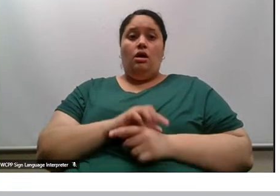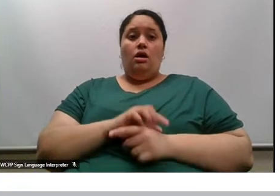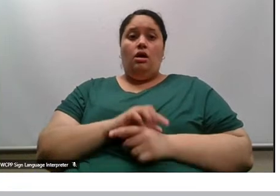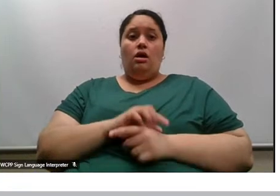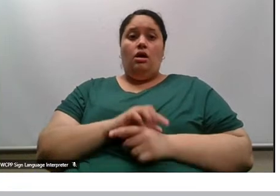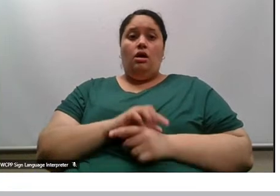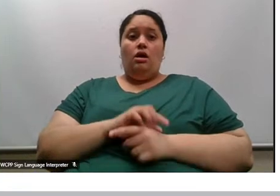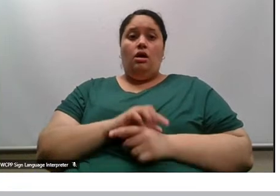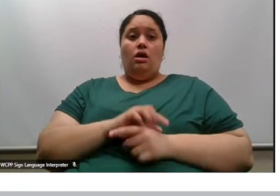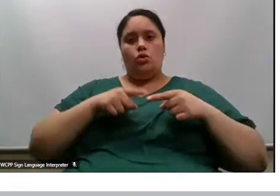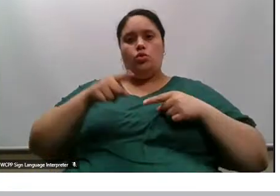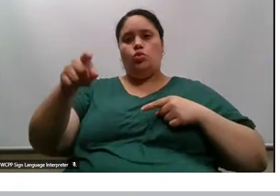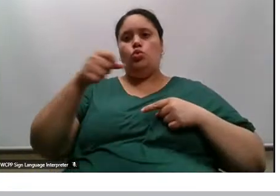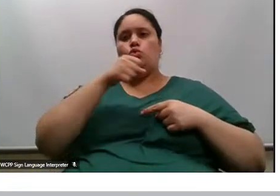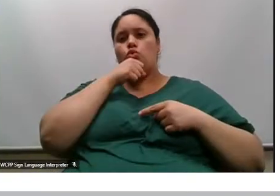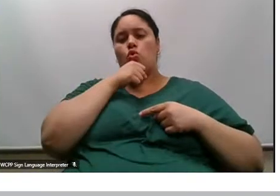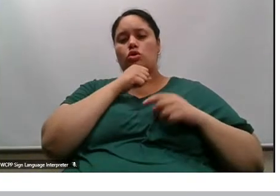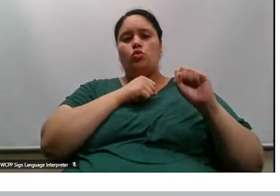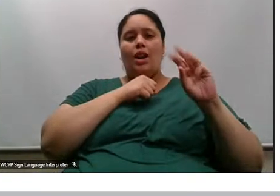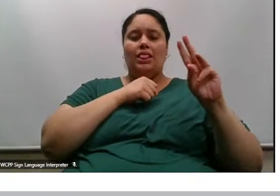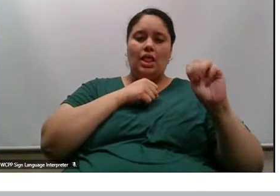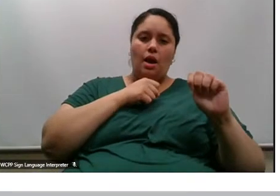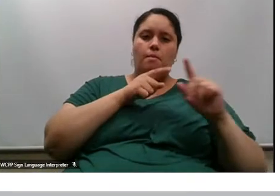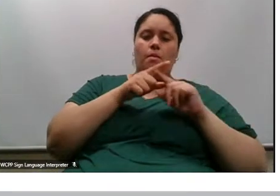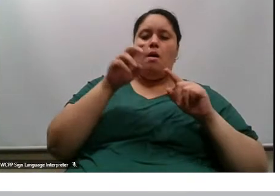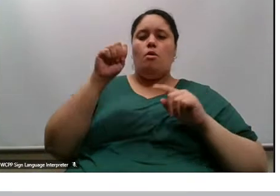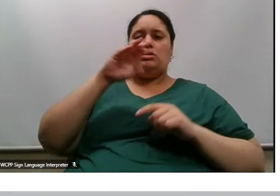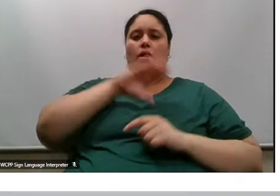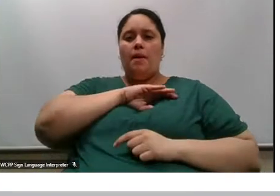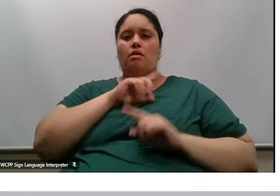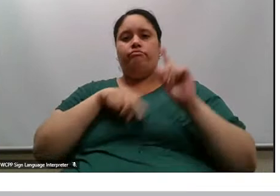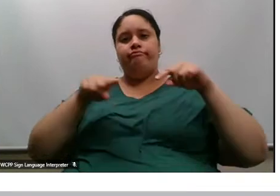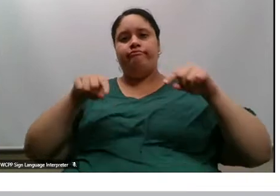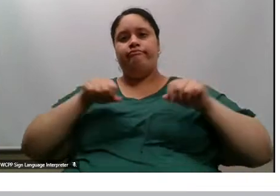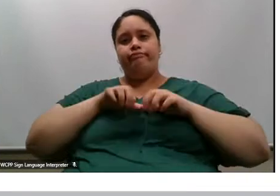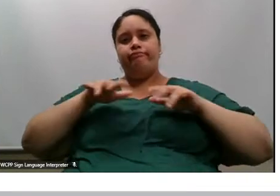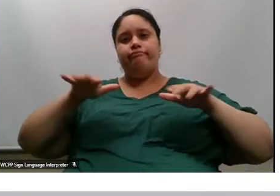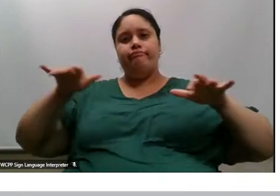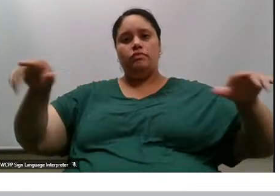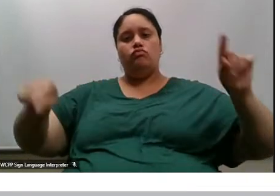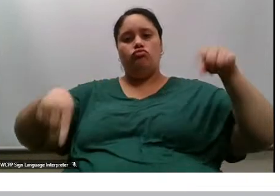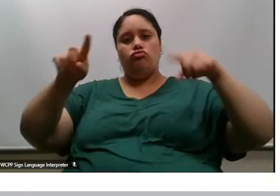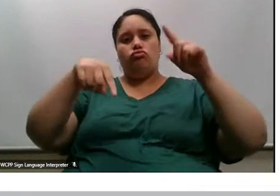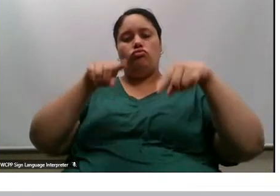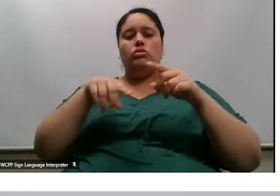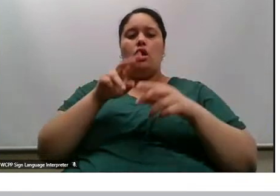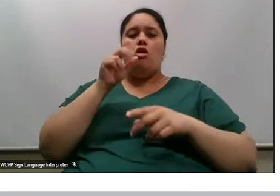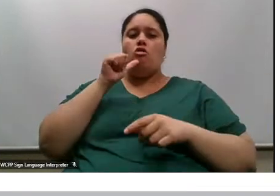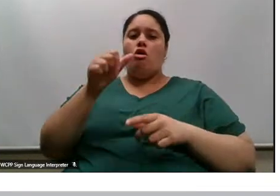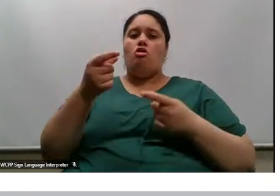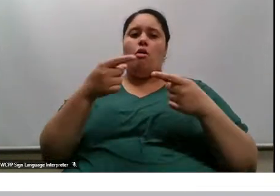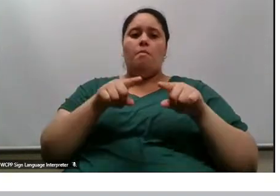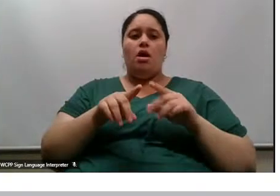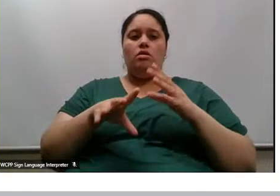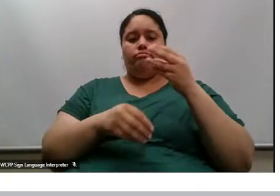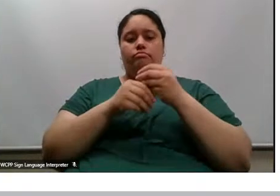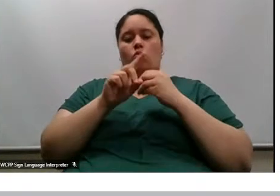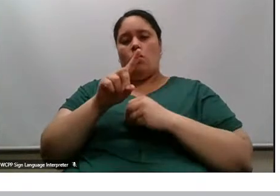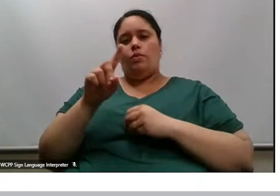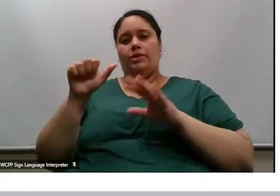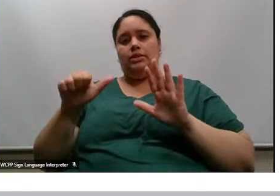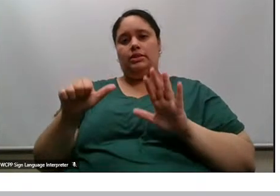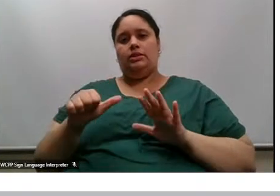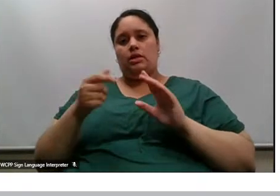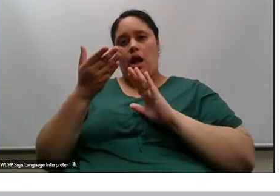to George, to Swellendam, to Mossel Bay. So it was a spread of non-compliance in terms of the 116 out